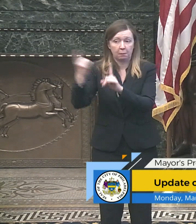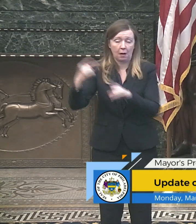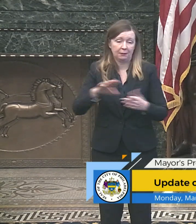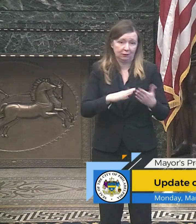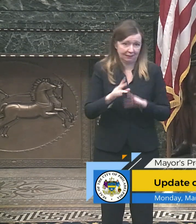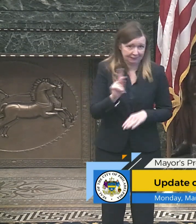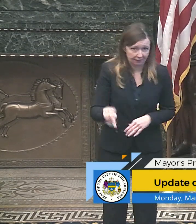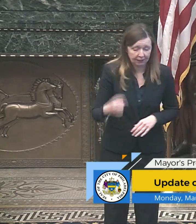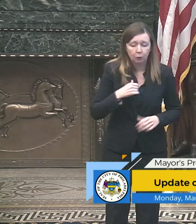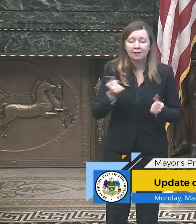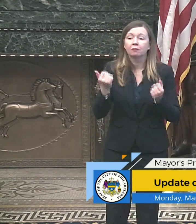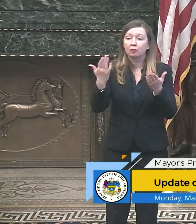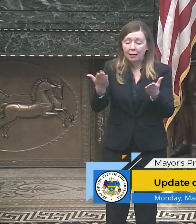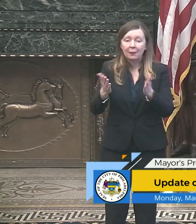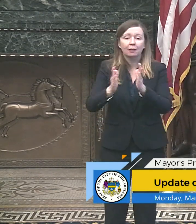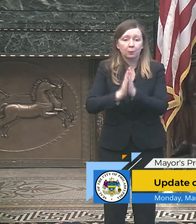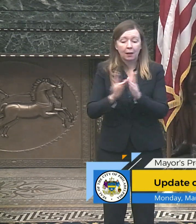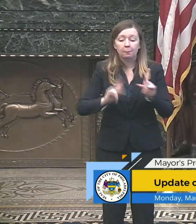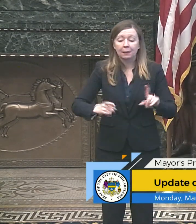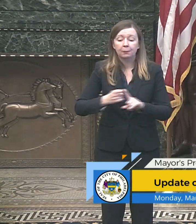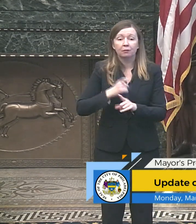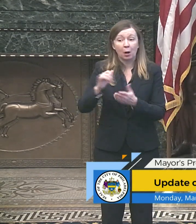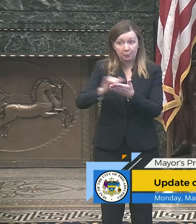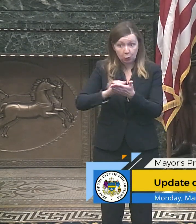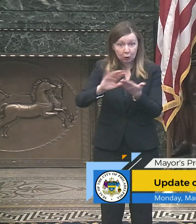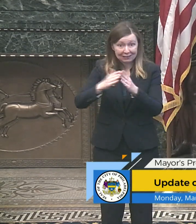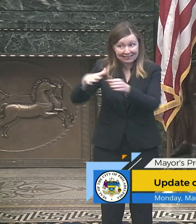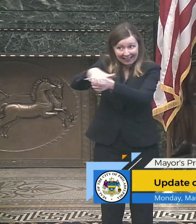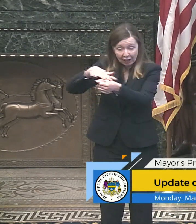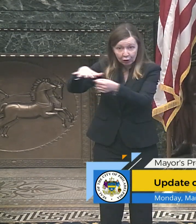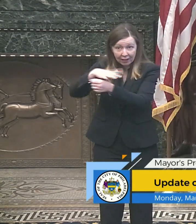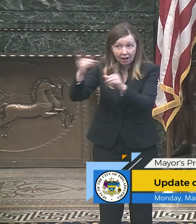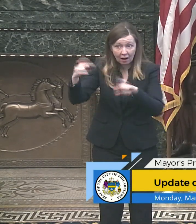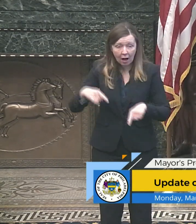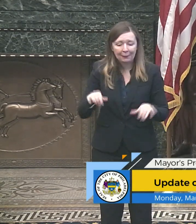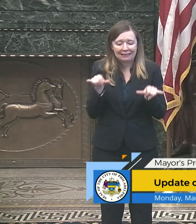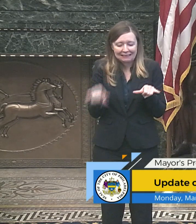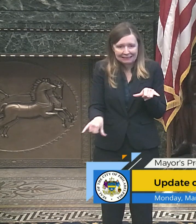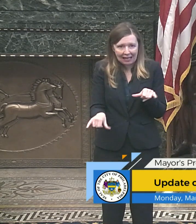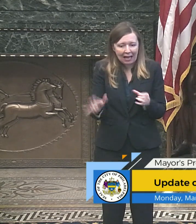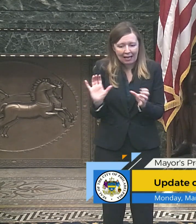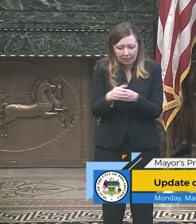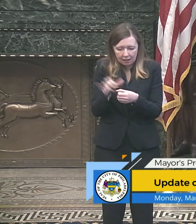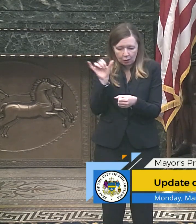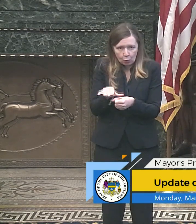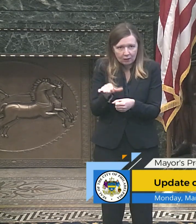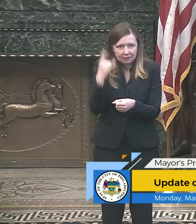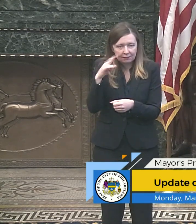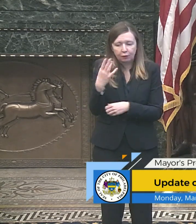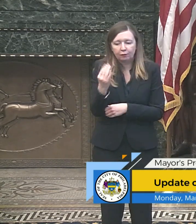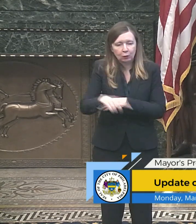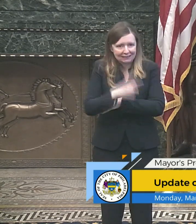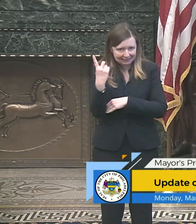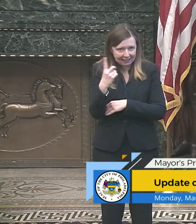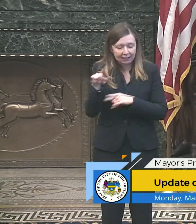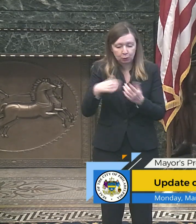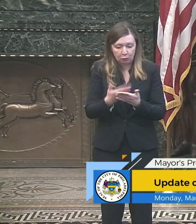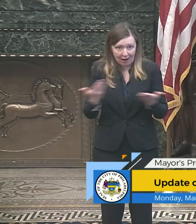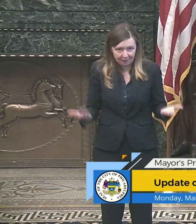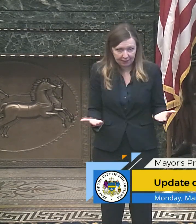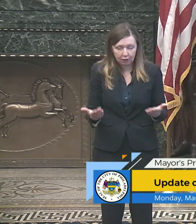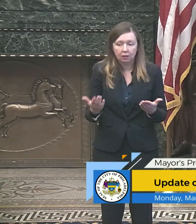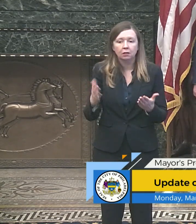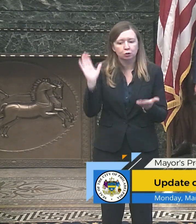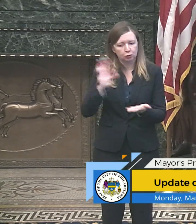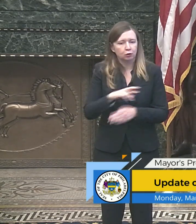So we have recommended and requested that people coming from the New York City area stay in quarantine for 14 days after they arrive in Philadelphia to reduce the risk of spread to